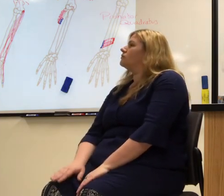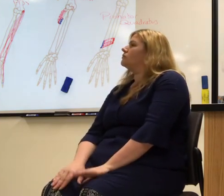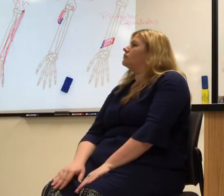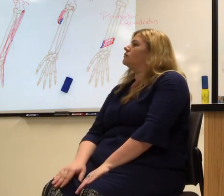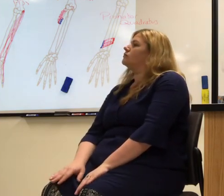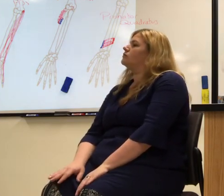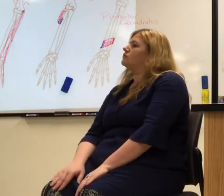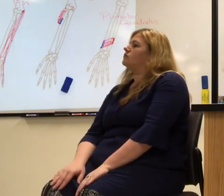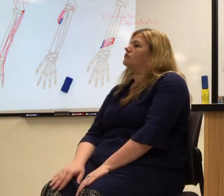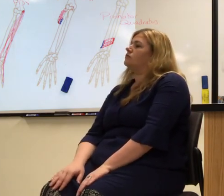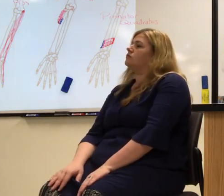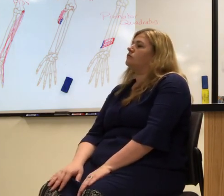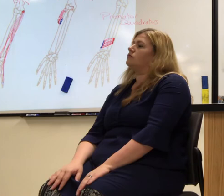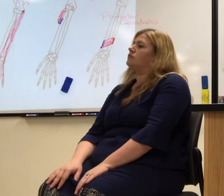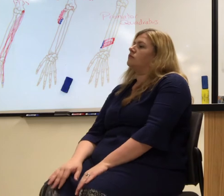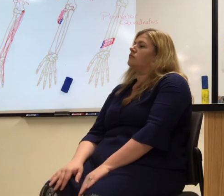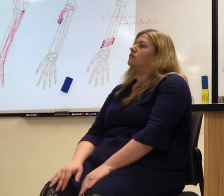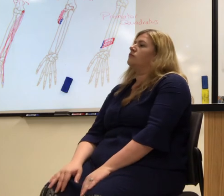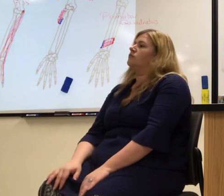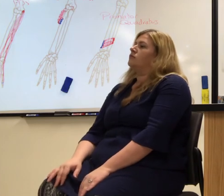So the first four, pronator teres,